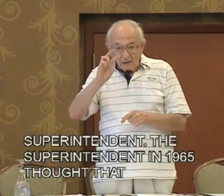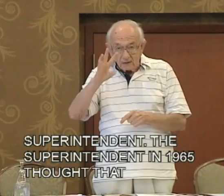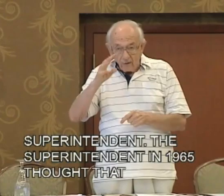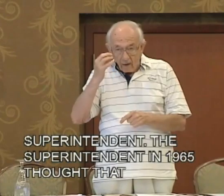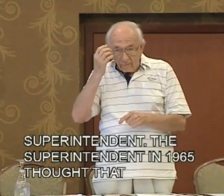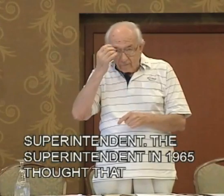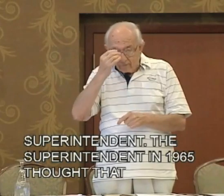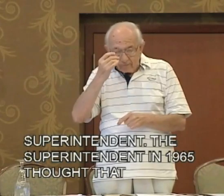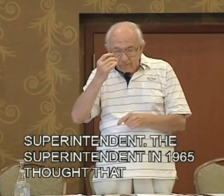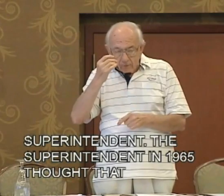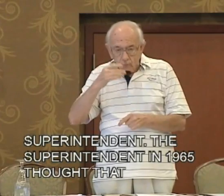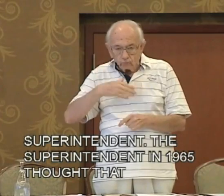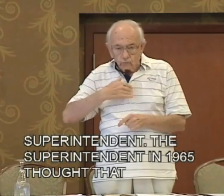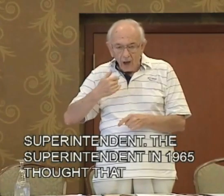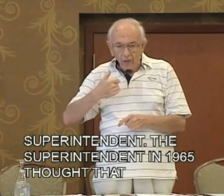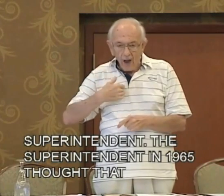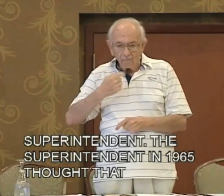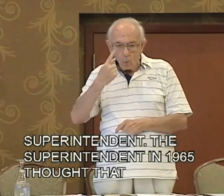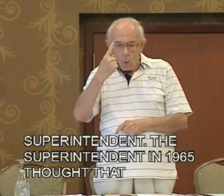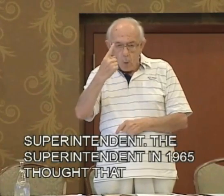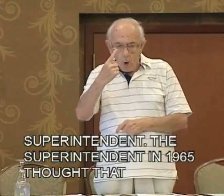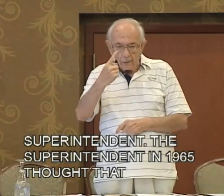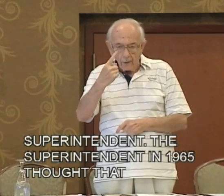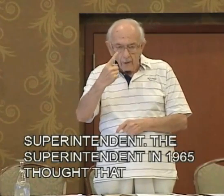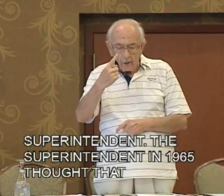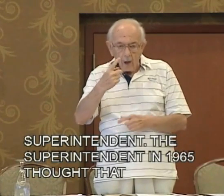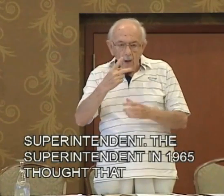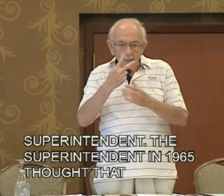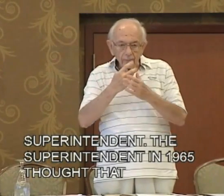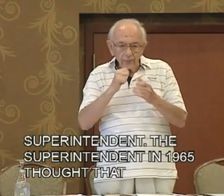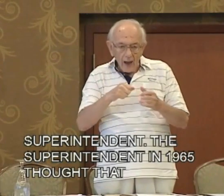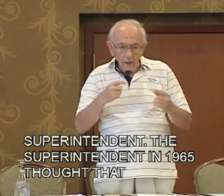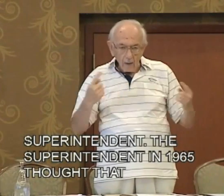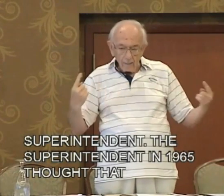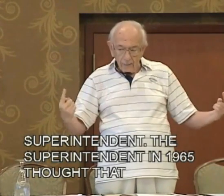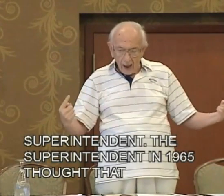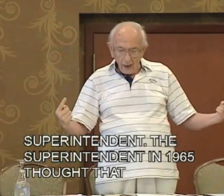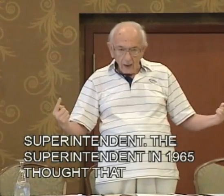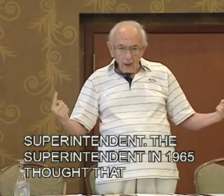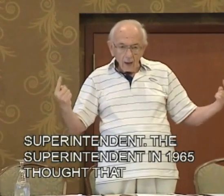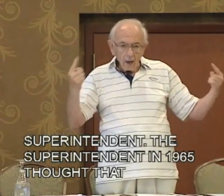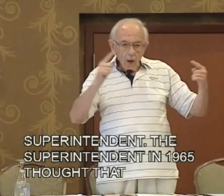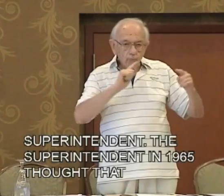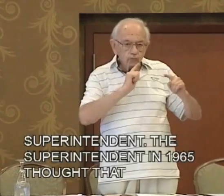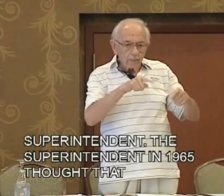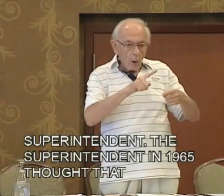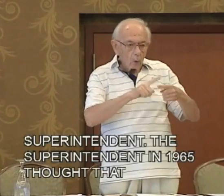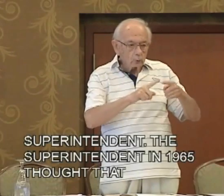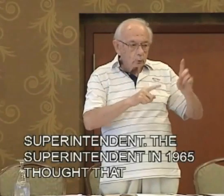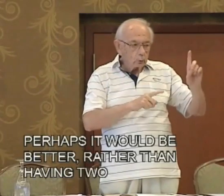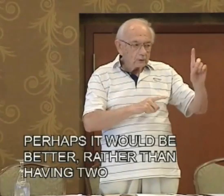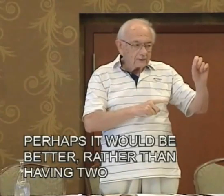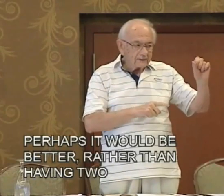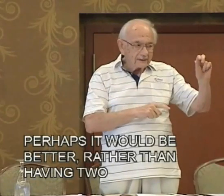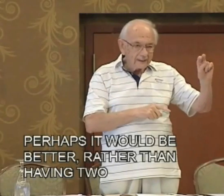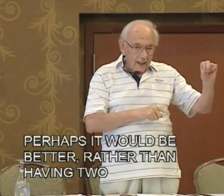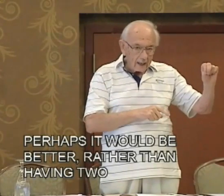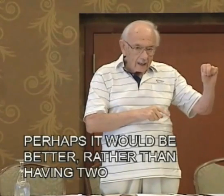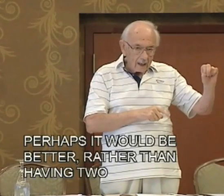the superintendent in 1965 thought that perhaps it would be better rather than having two separate deans to just